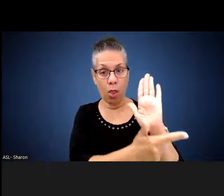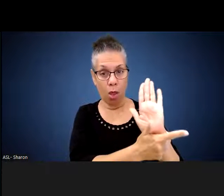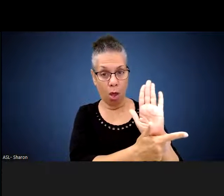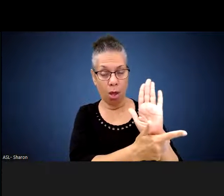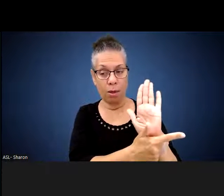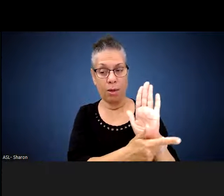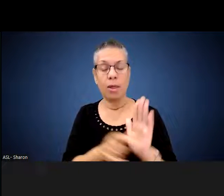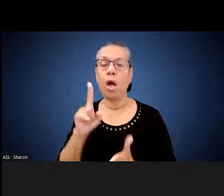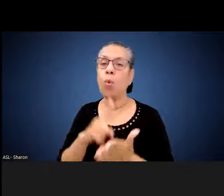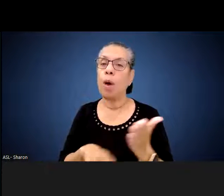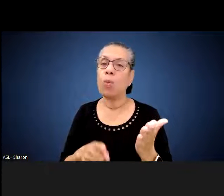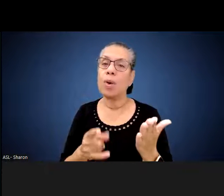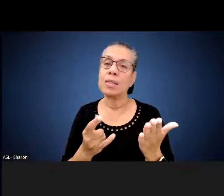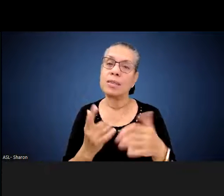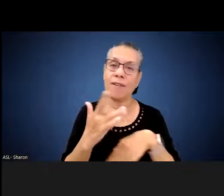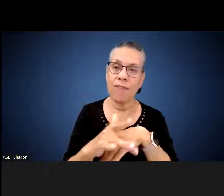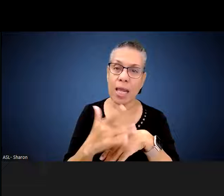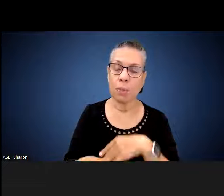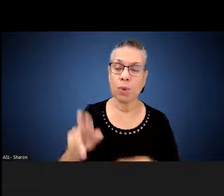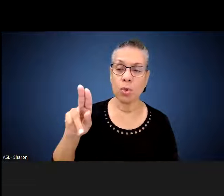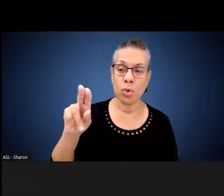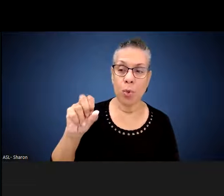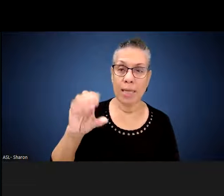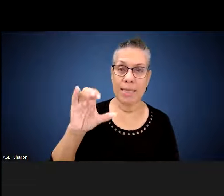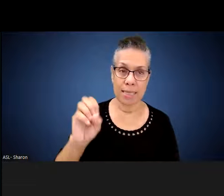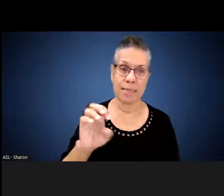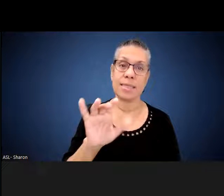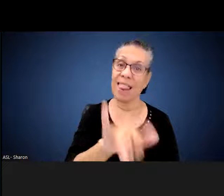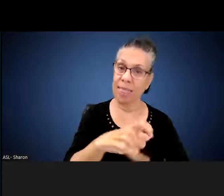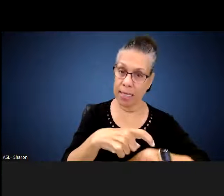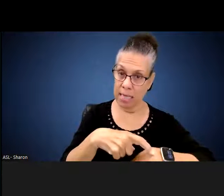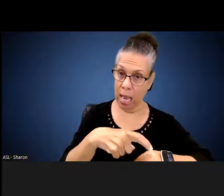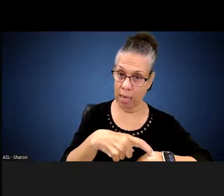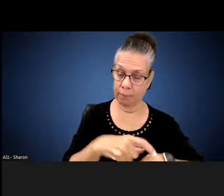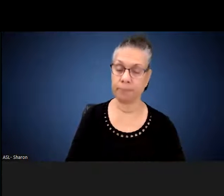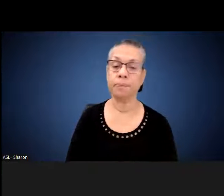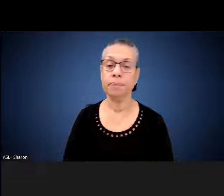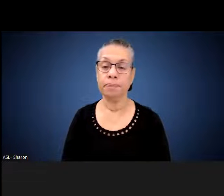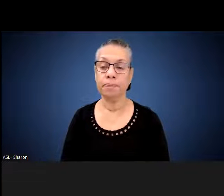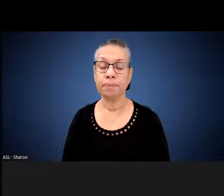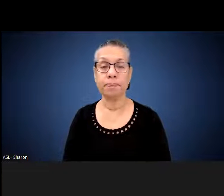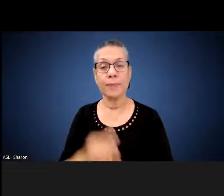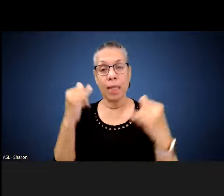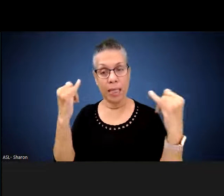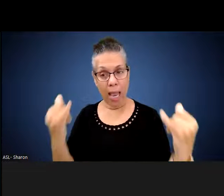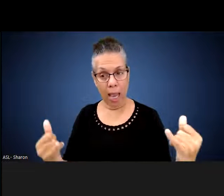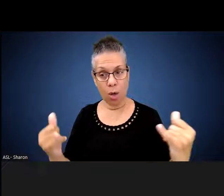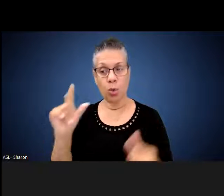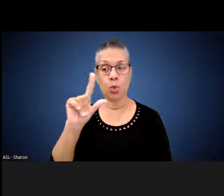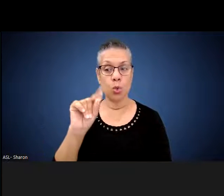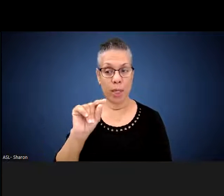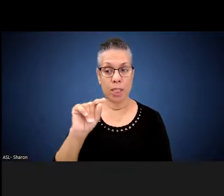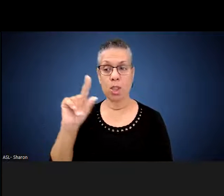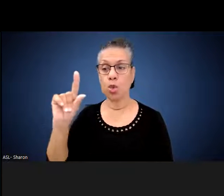then available preliminary US Census demographic data. Since then, the 2020